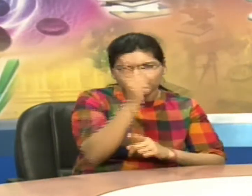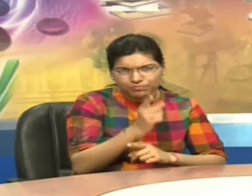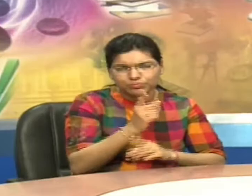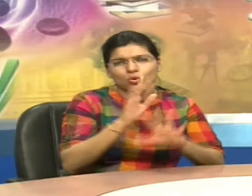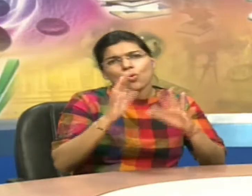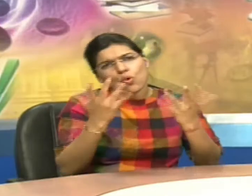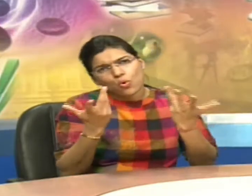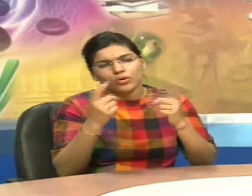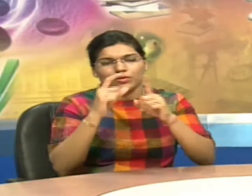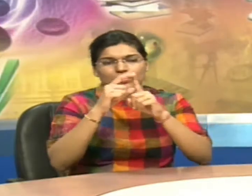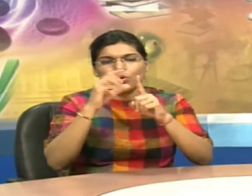Do,